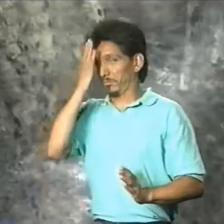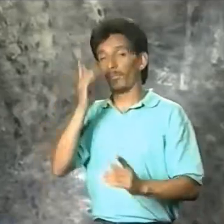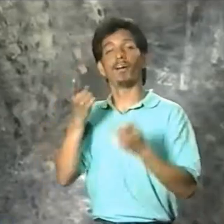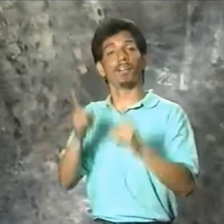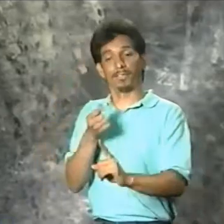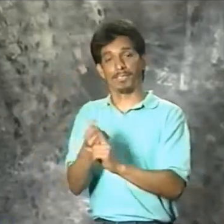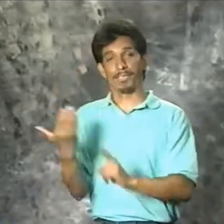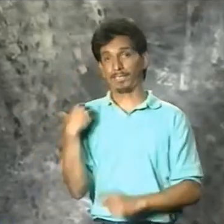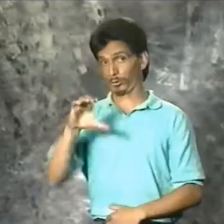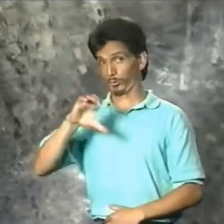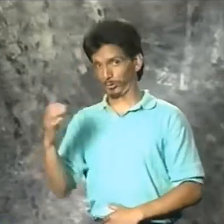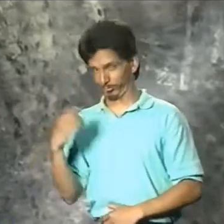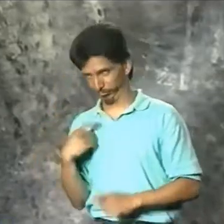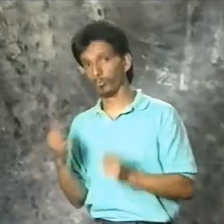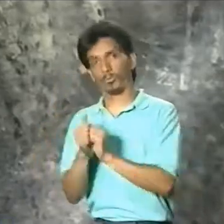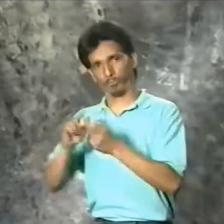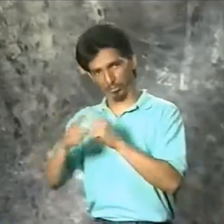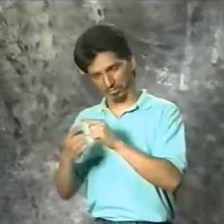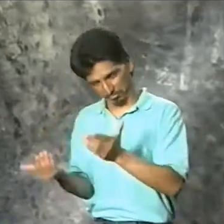to go to Mexico and can come back.